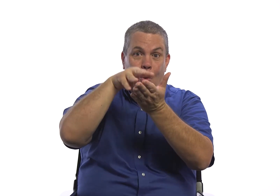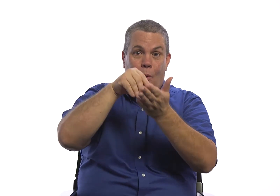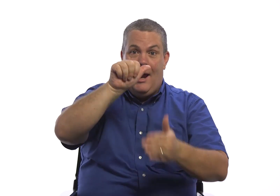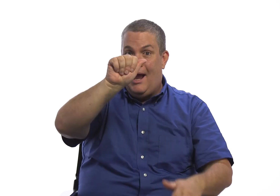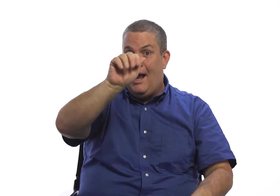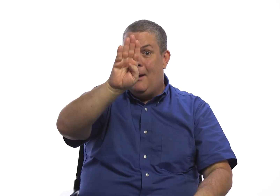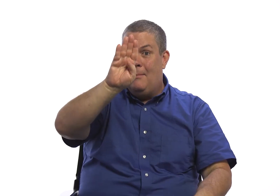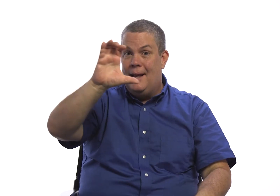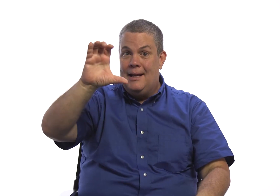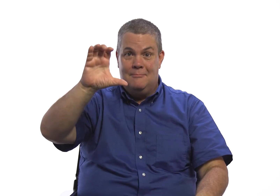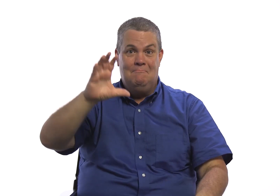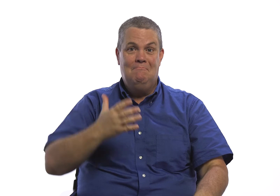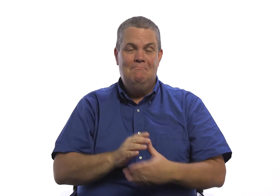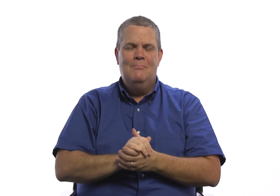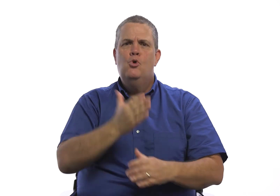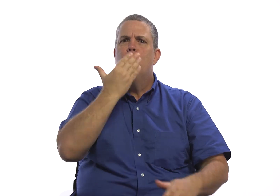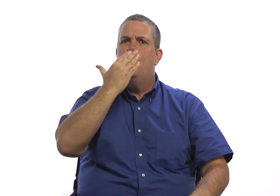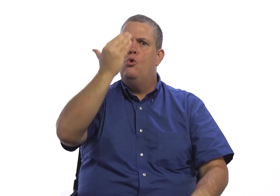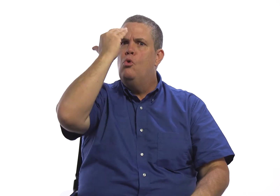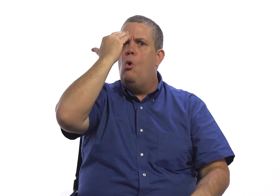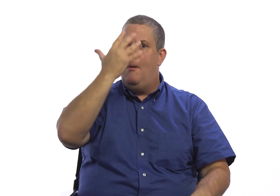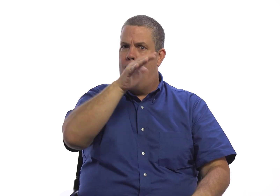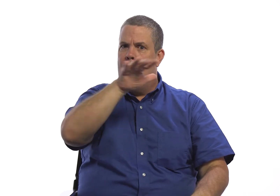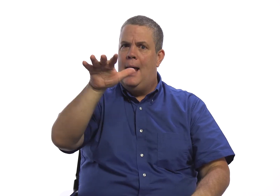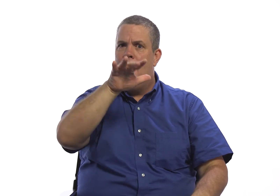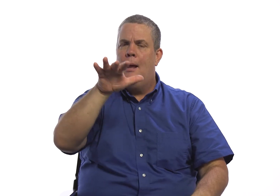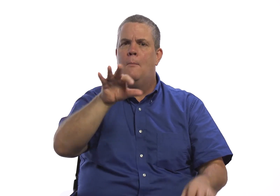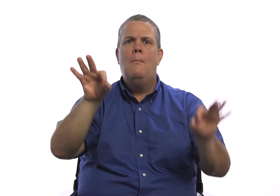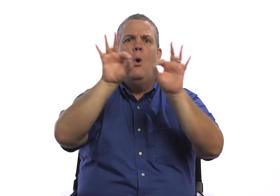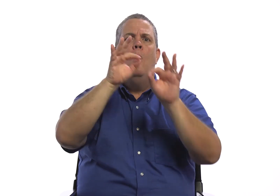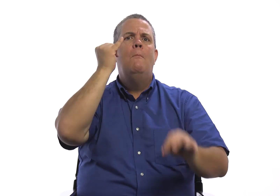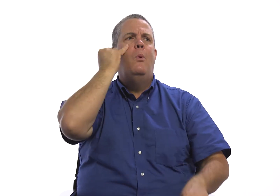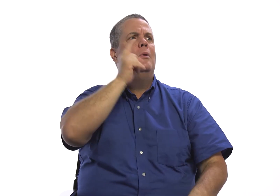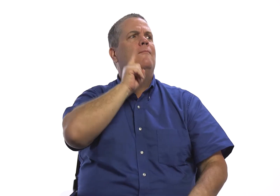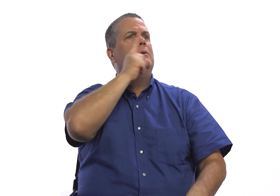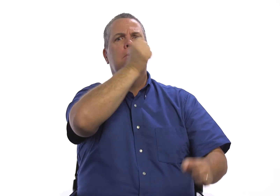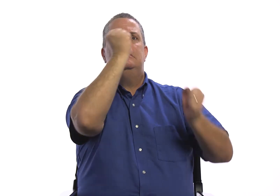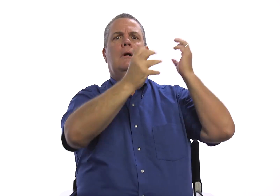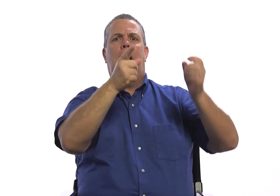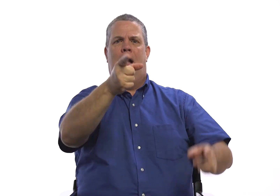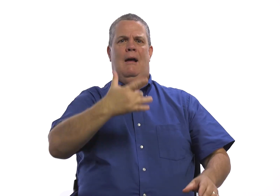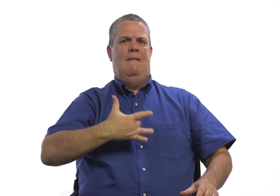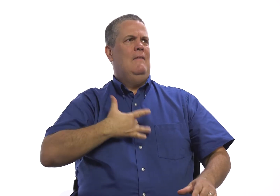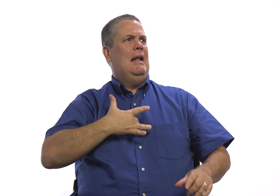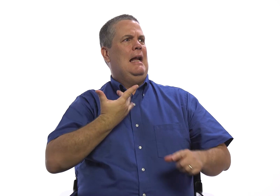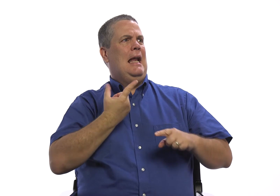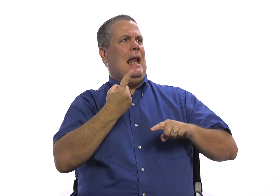Ready to learn the ABCs? It's good to know how to finger spell. It's important because if you see a deaf person signing